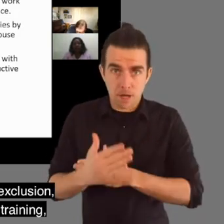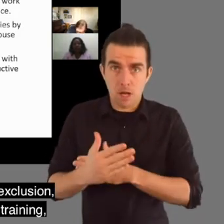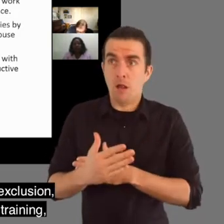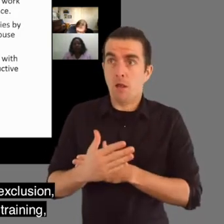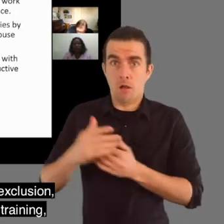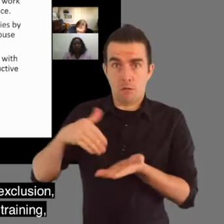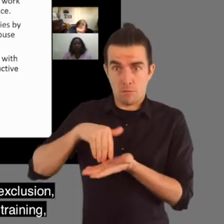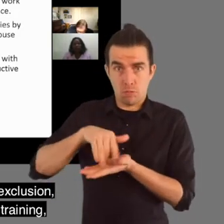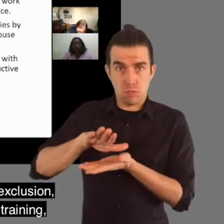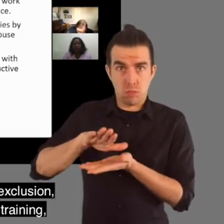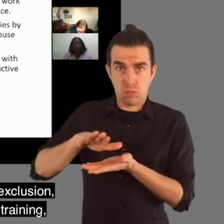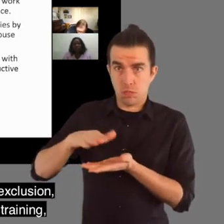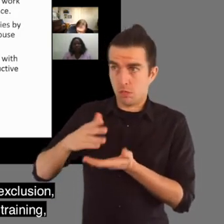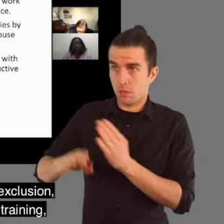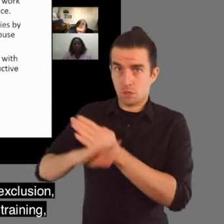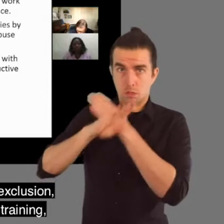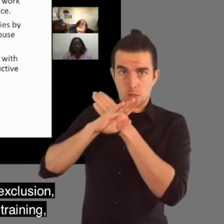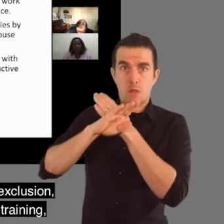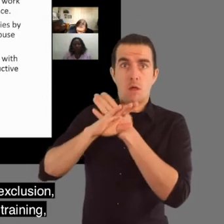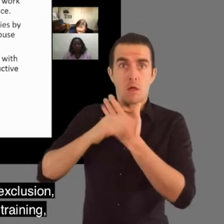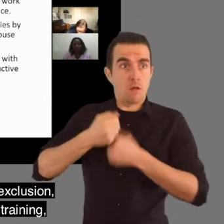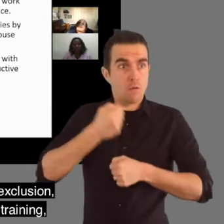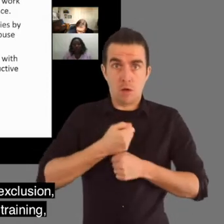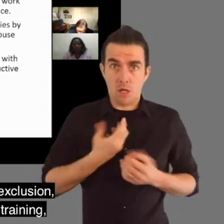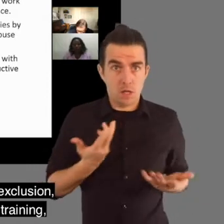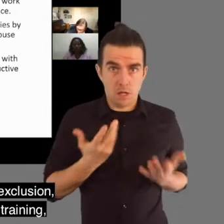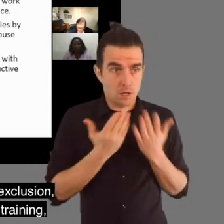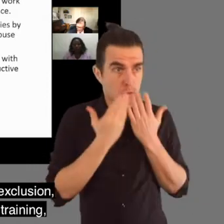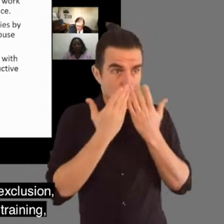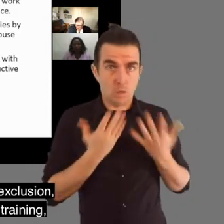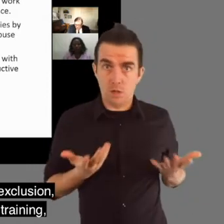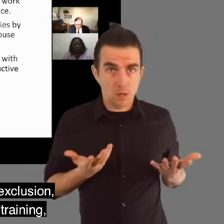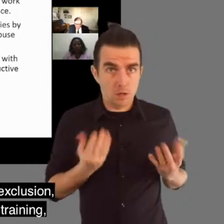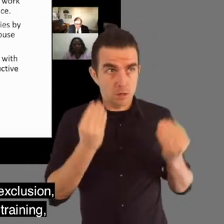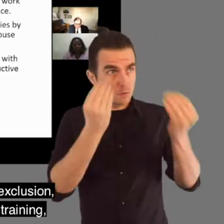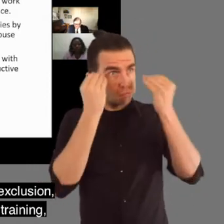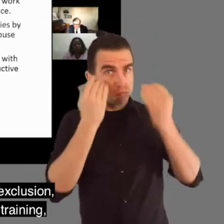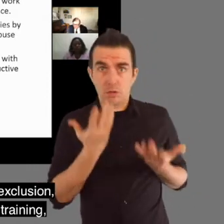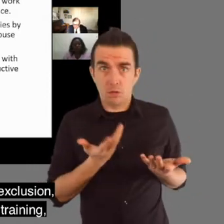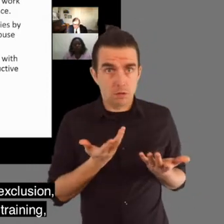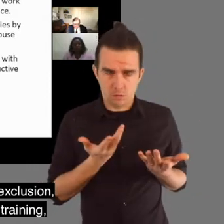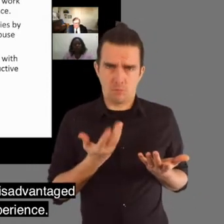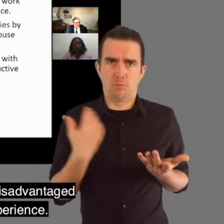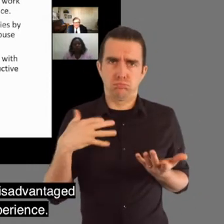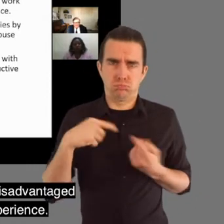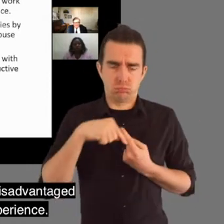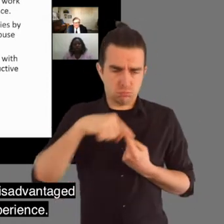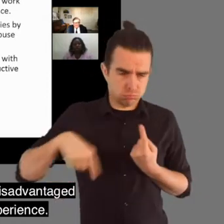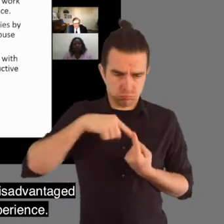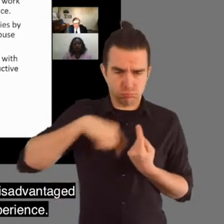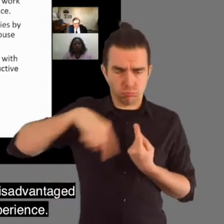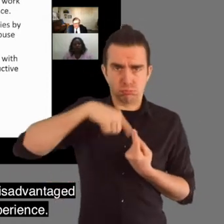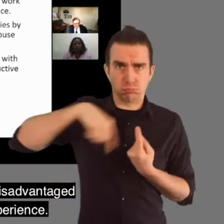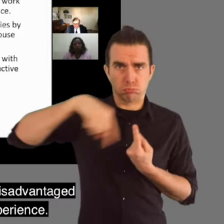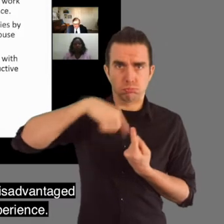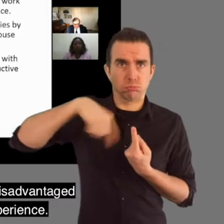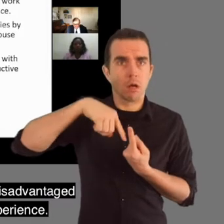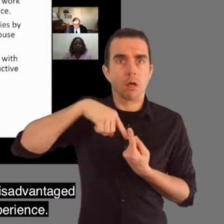barriers of exclusion, isolation, lack of education, training, work, or